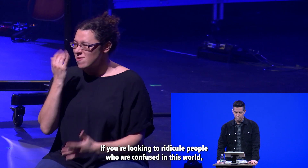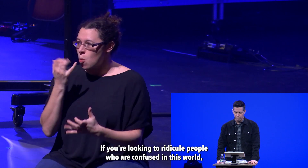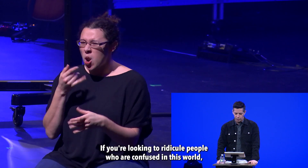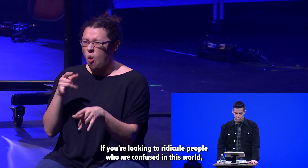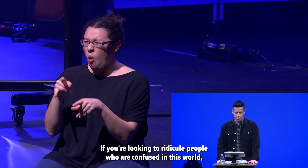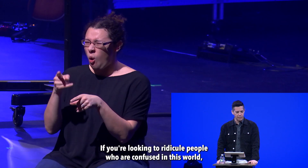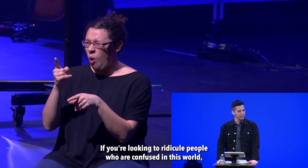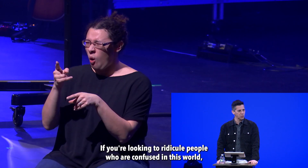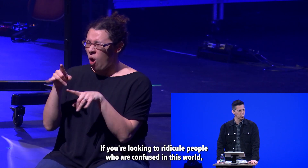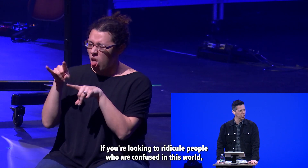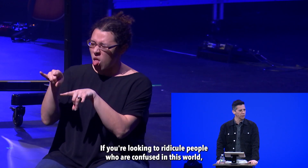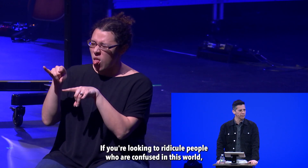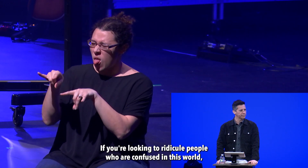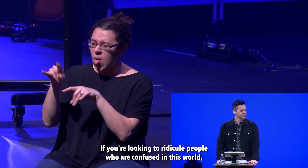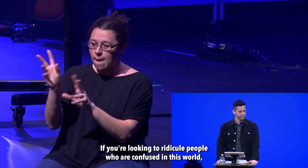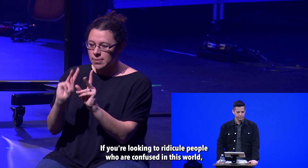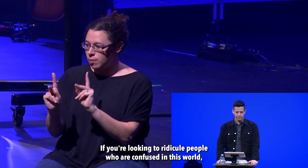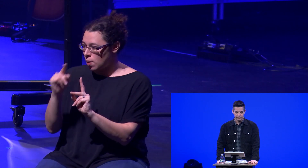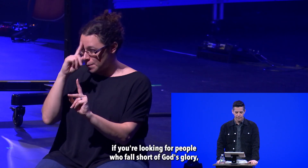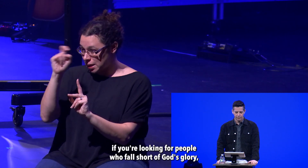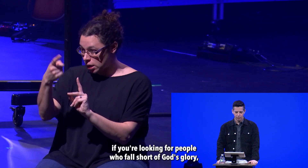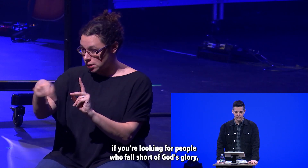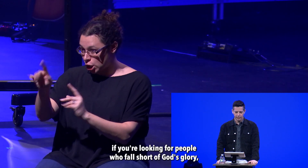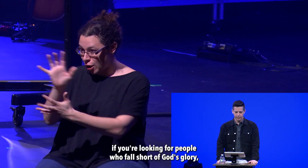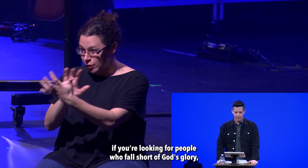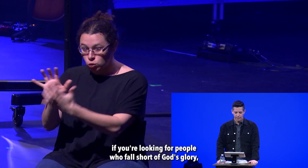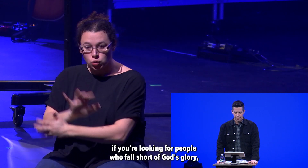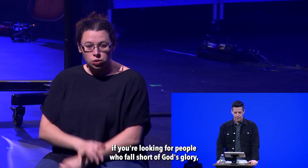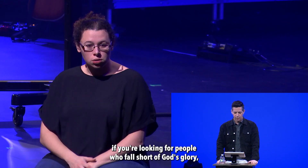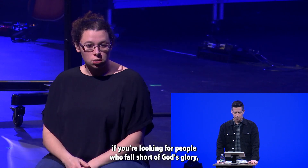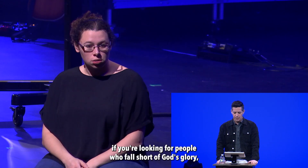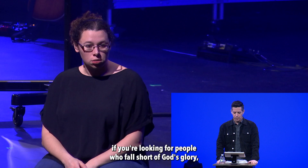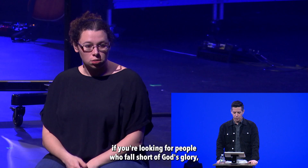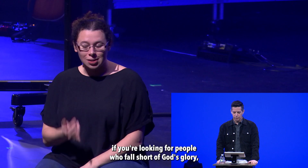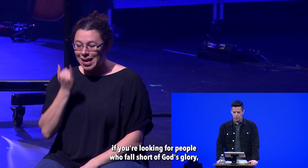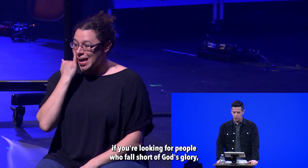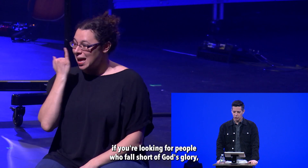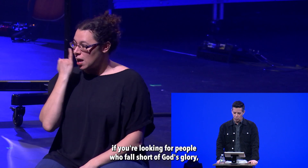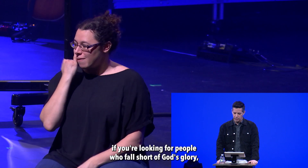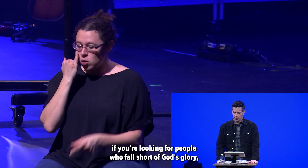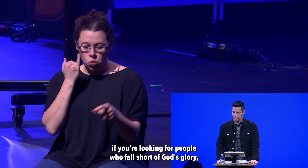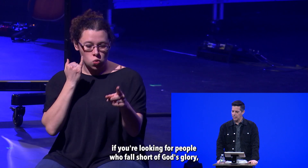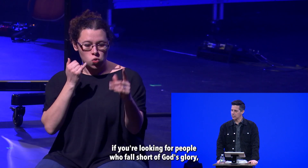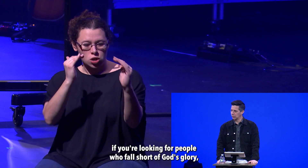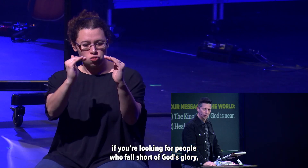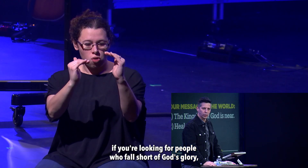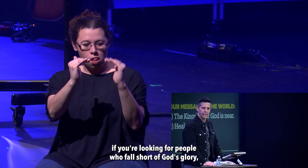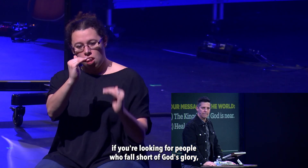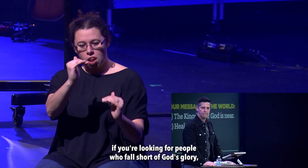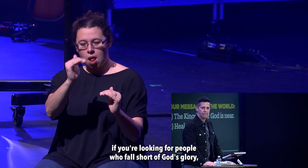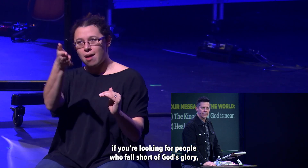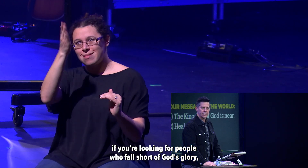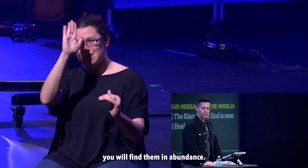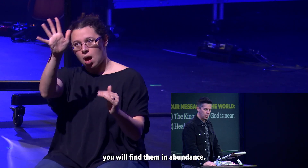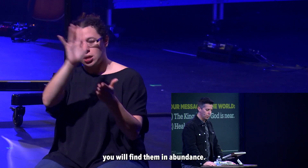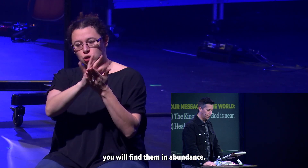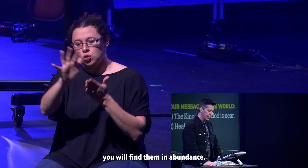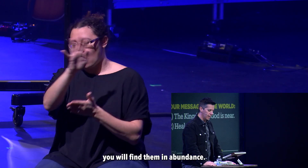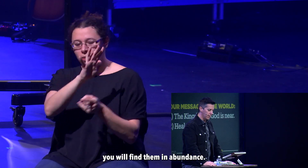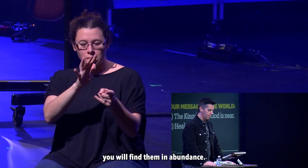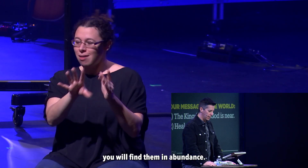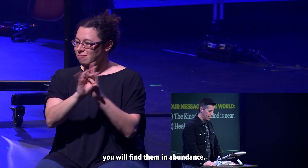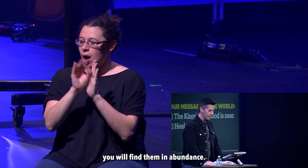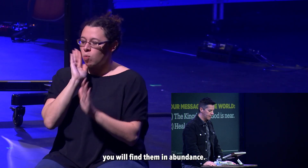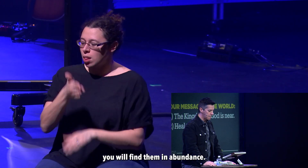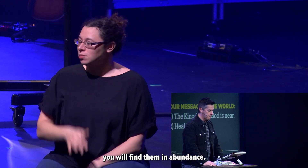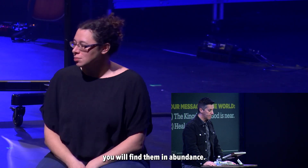are confused in this world, if you're looking for people who fall short of God's glory, you will find